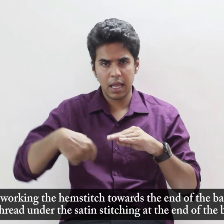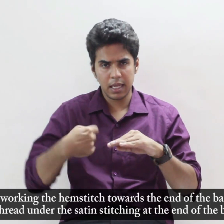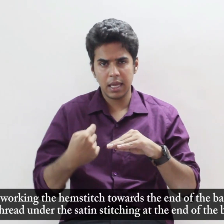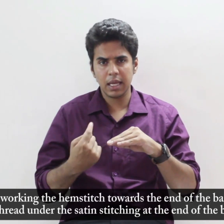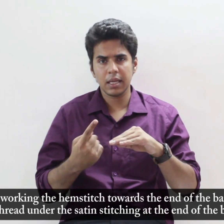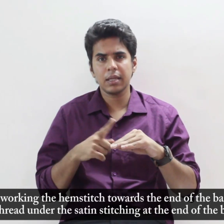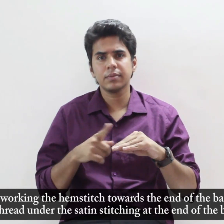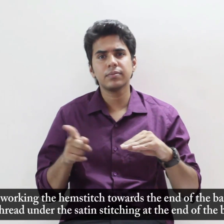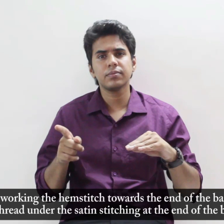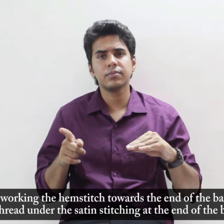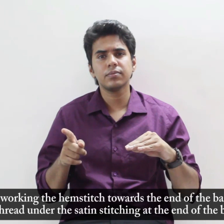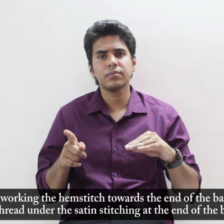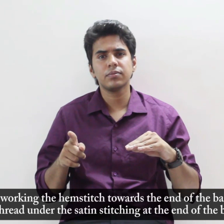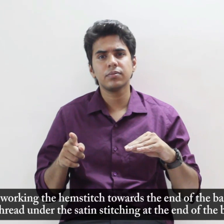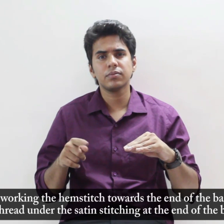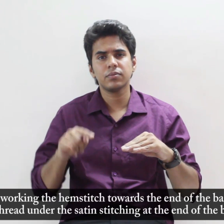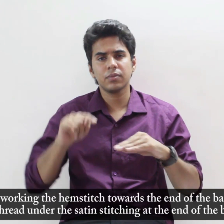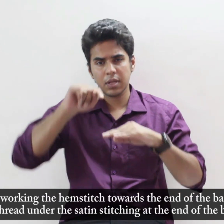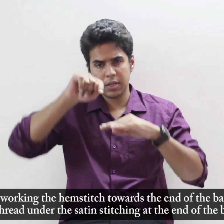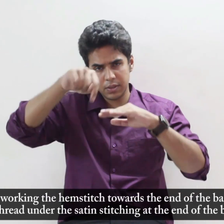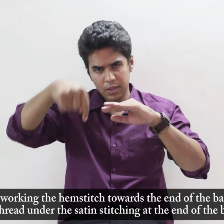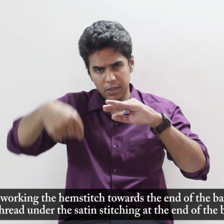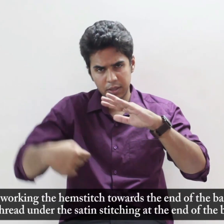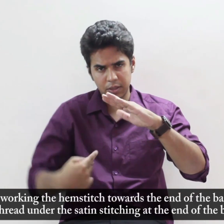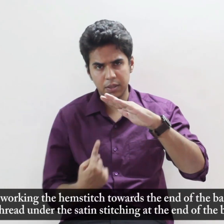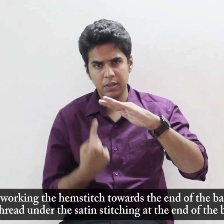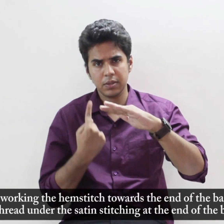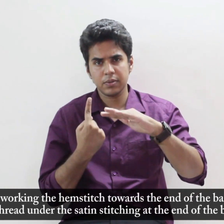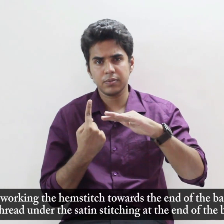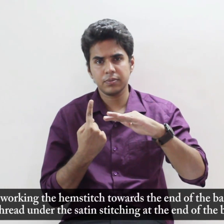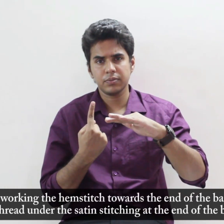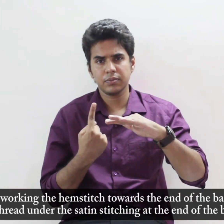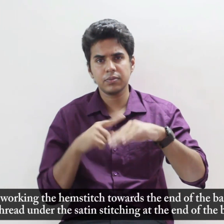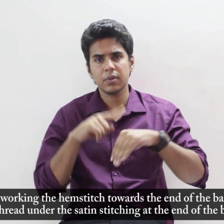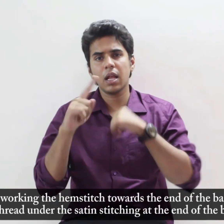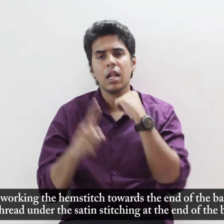satin stitching at the end of the band to secure it.